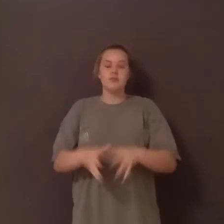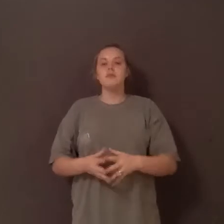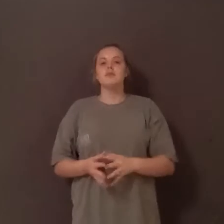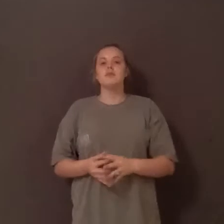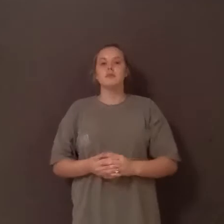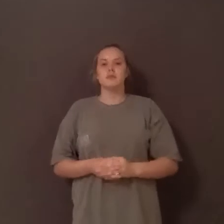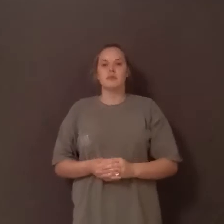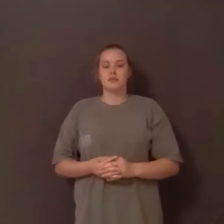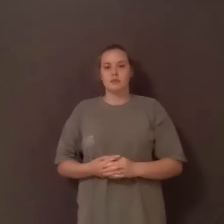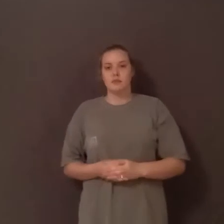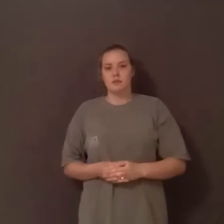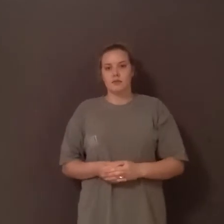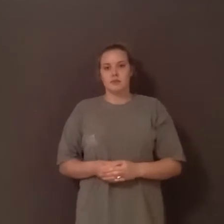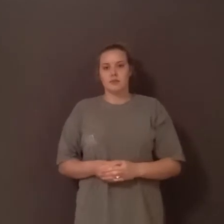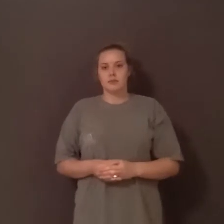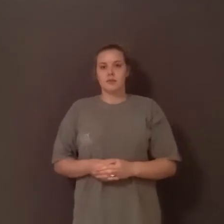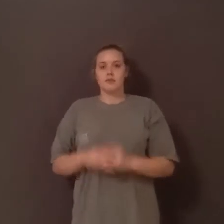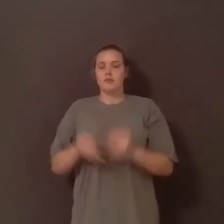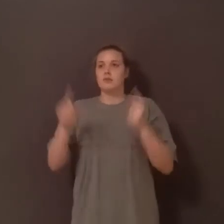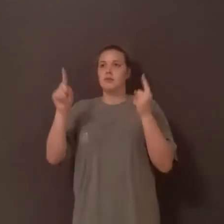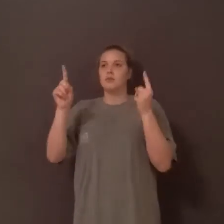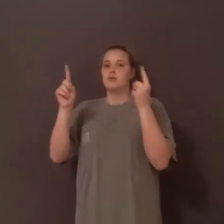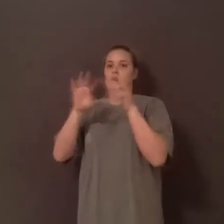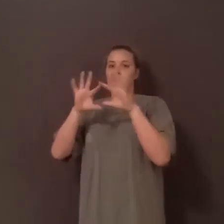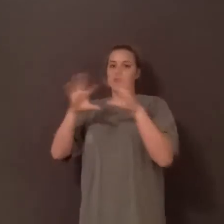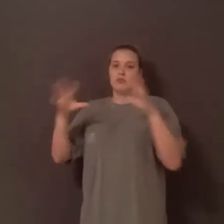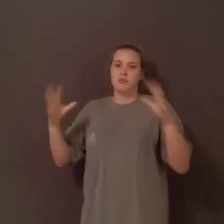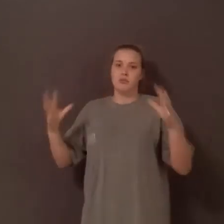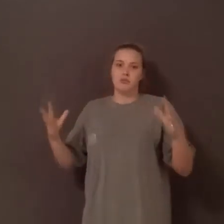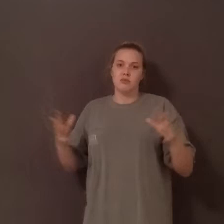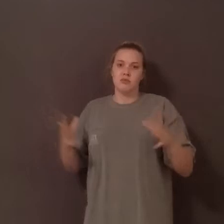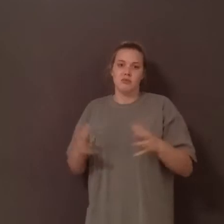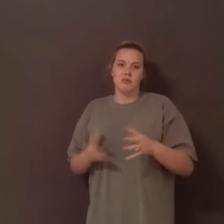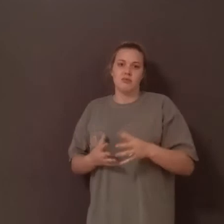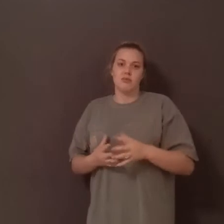with the ultimate aim of a planet free from insanity, crime and war.